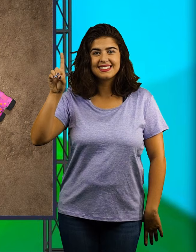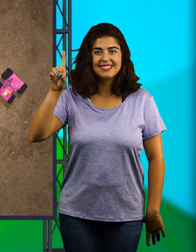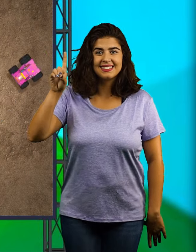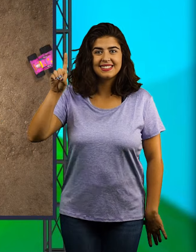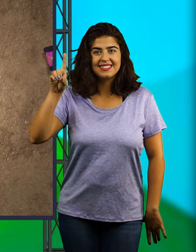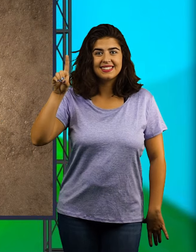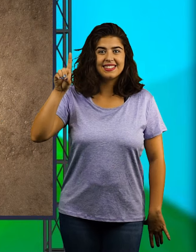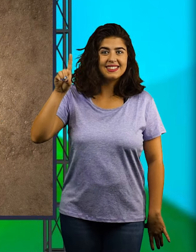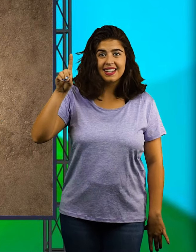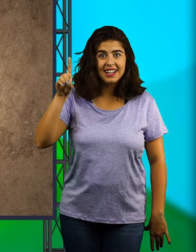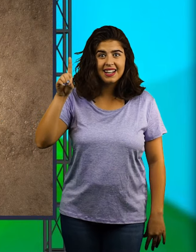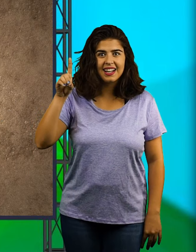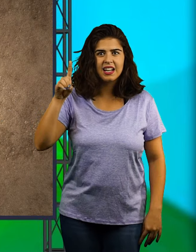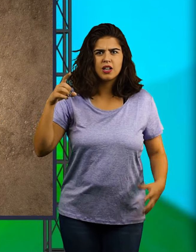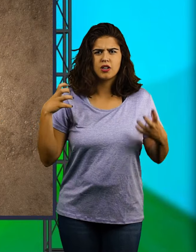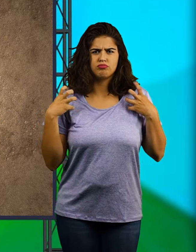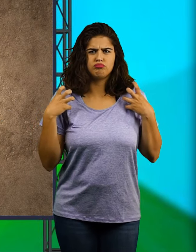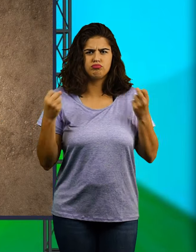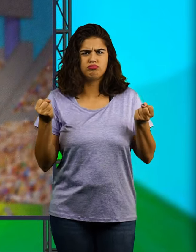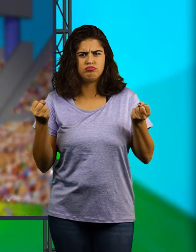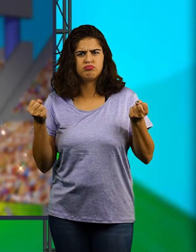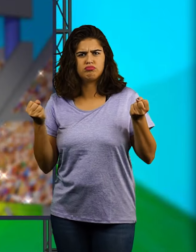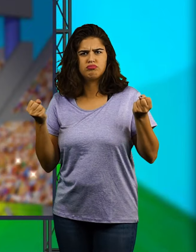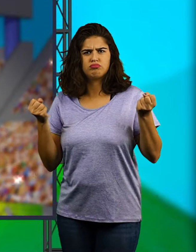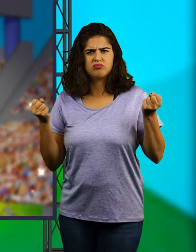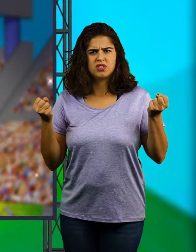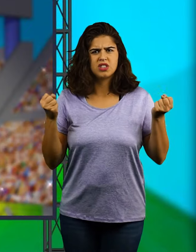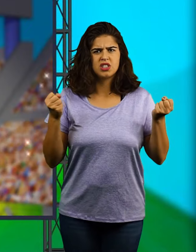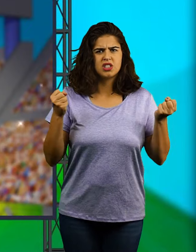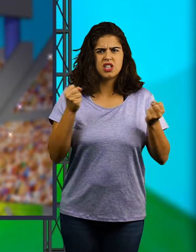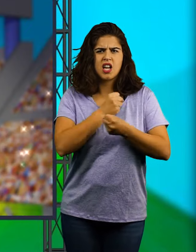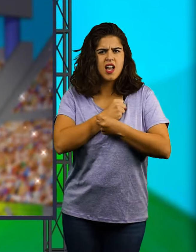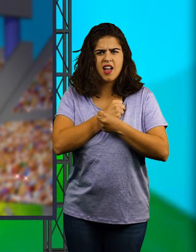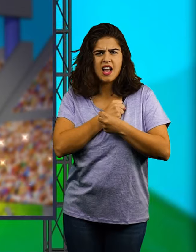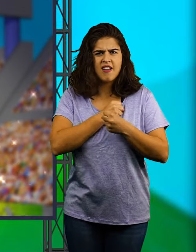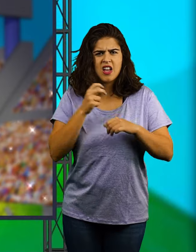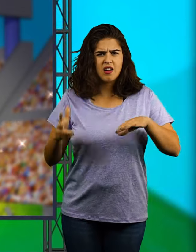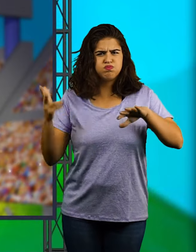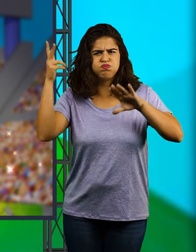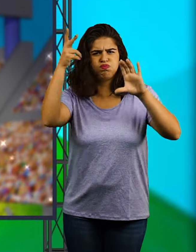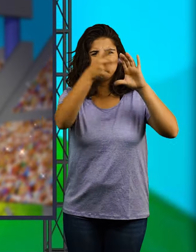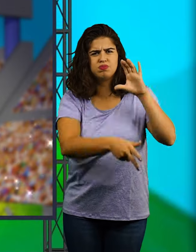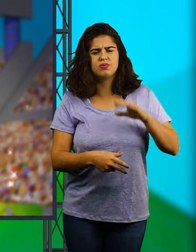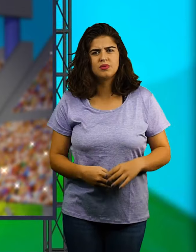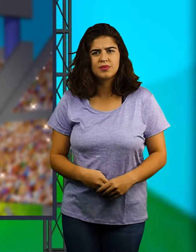D is for daring. The trucks love to perform daring tricks.